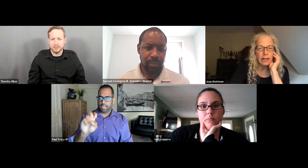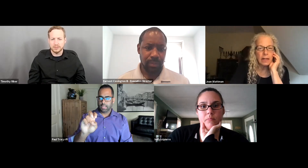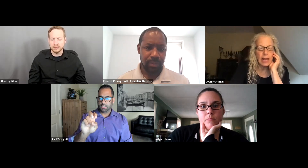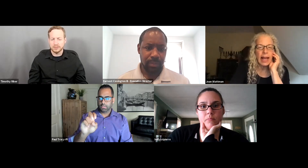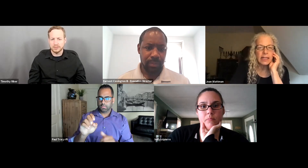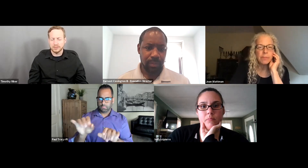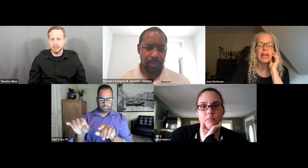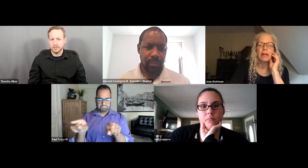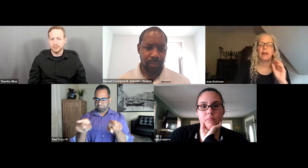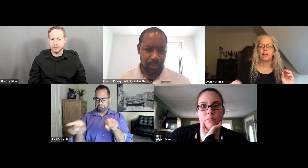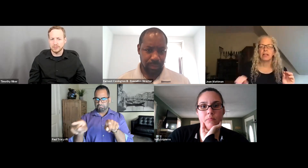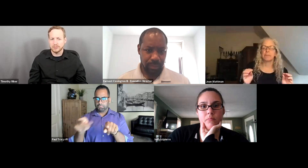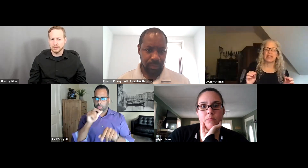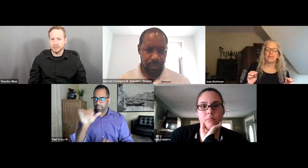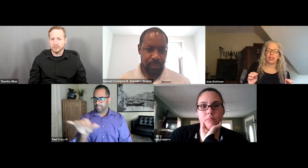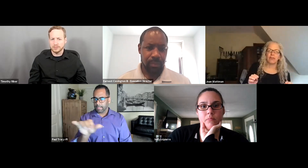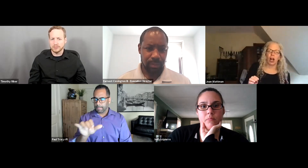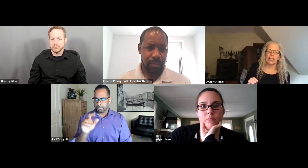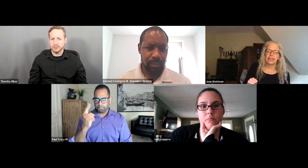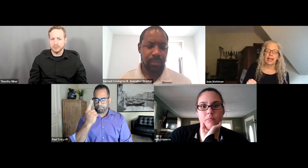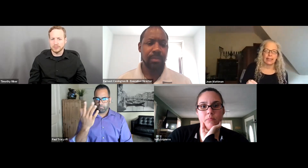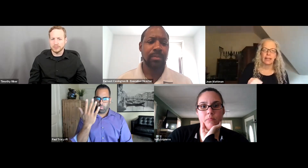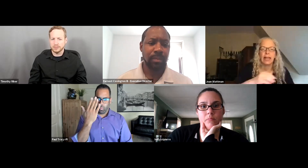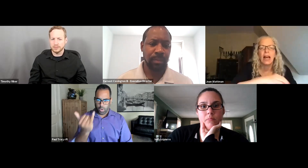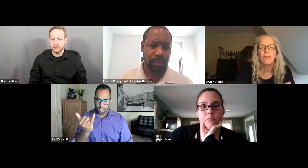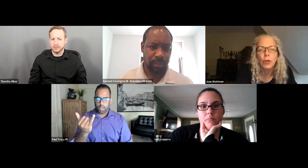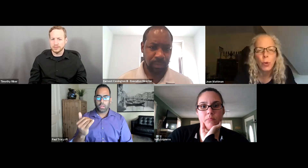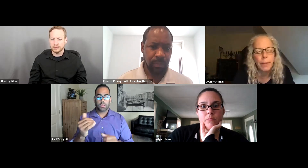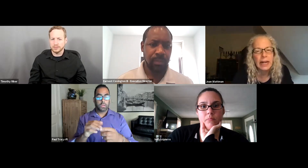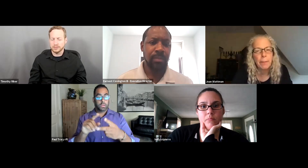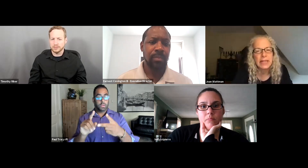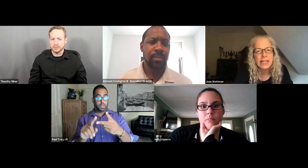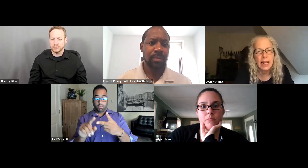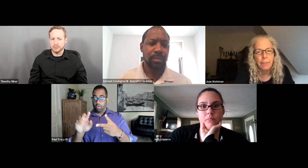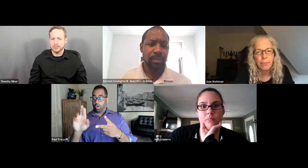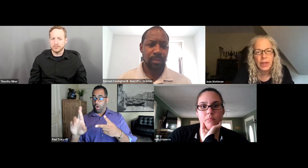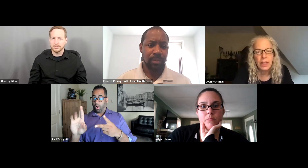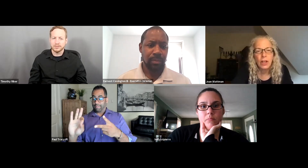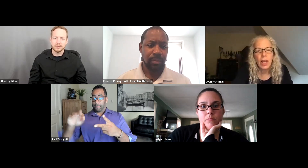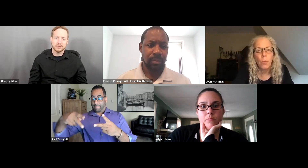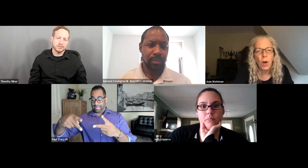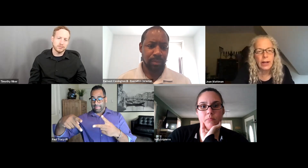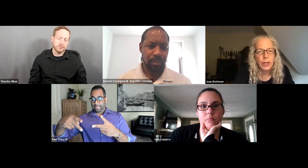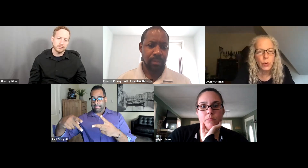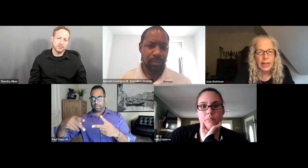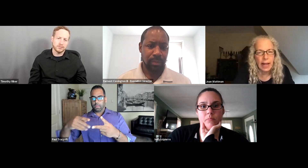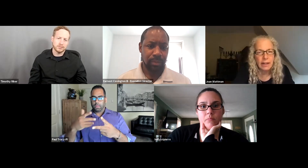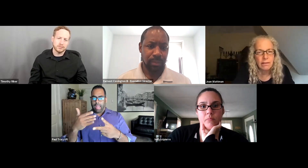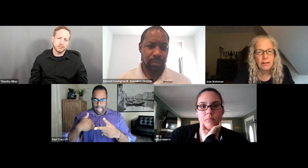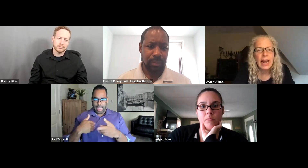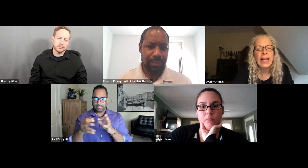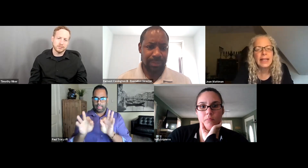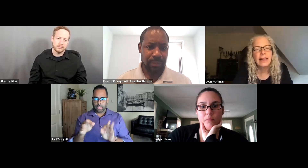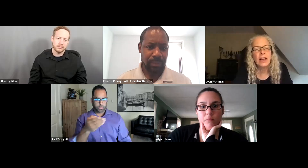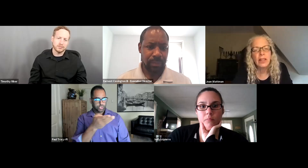that has been specifically for on-site, and now virtual may not be the same. And why are we doing that?